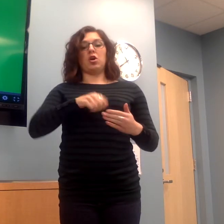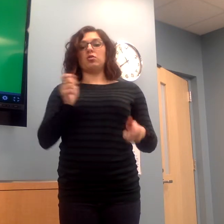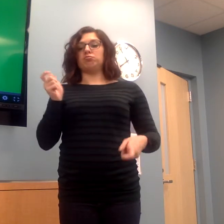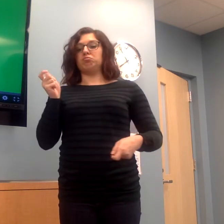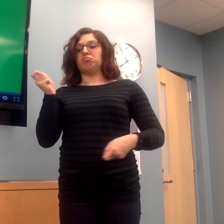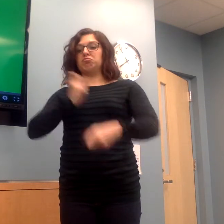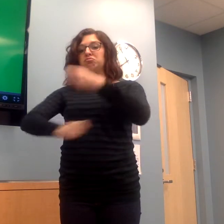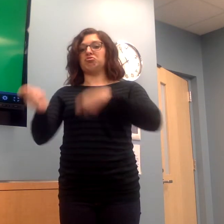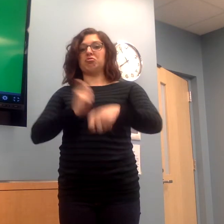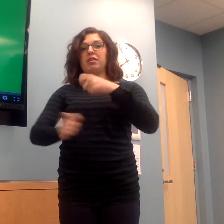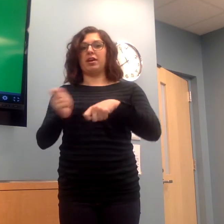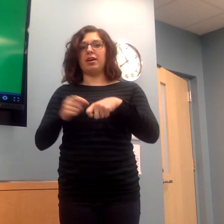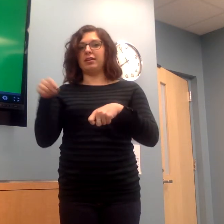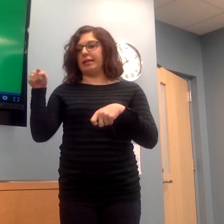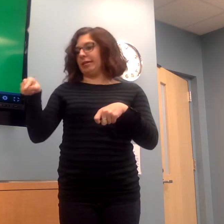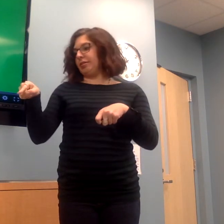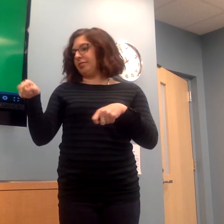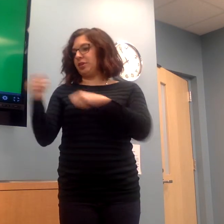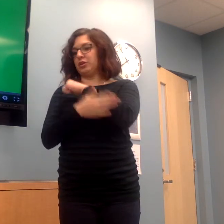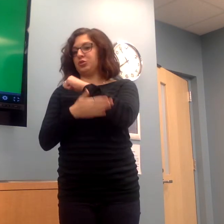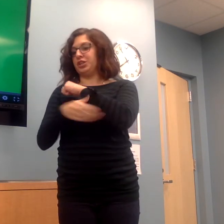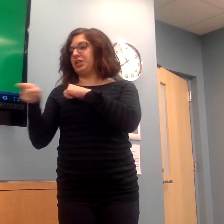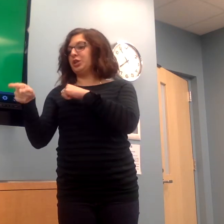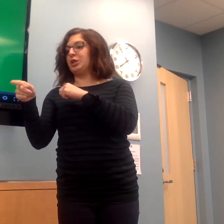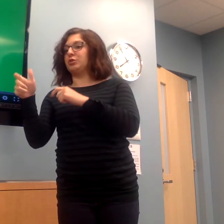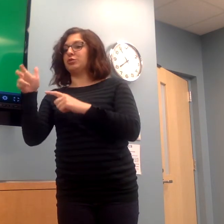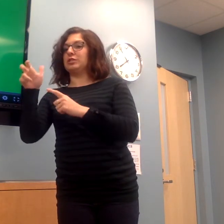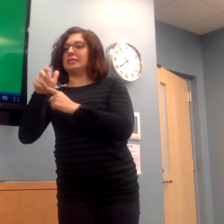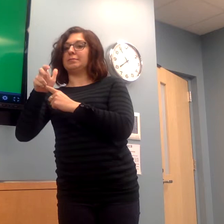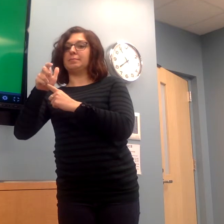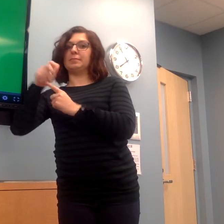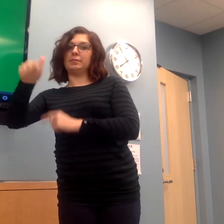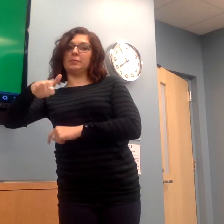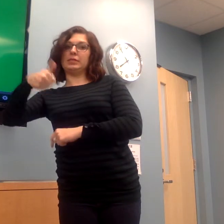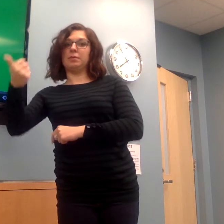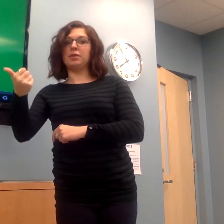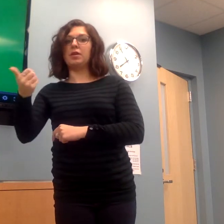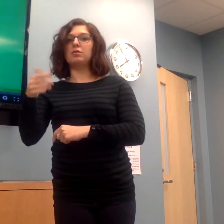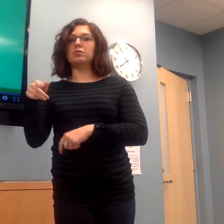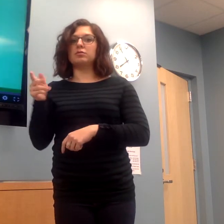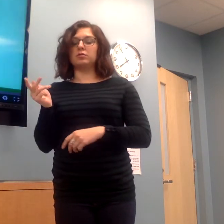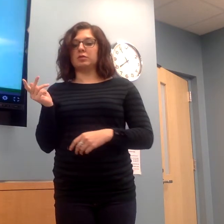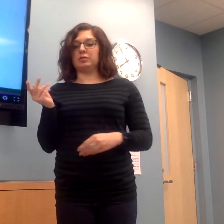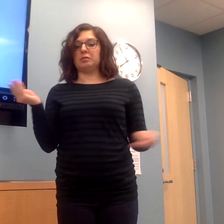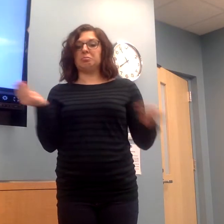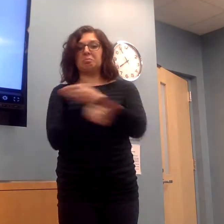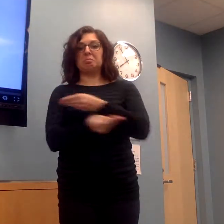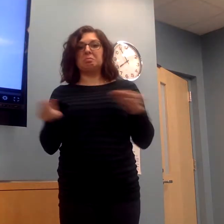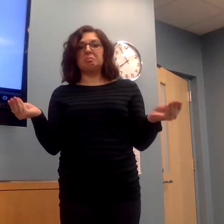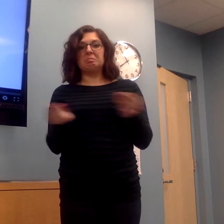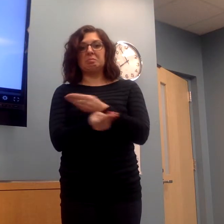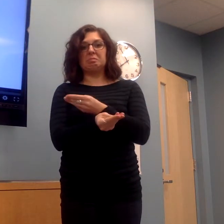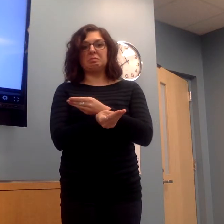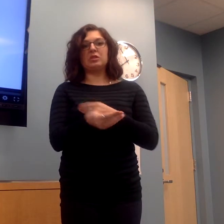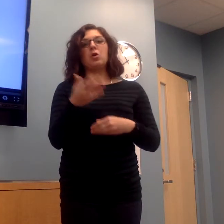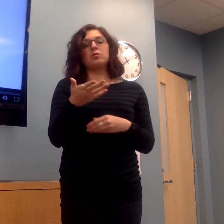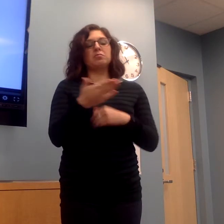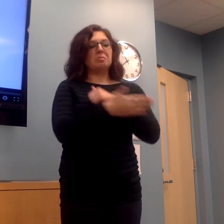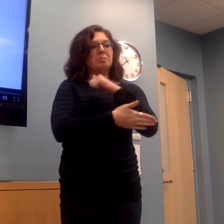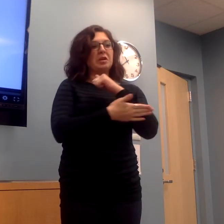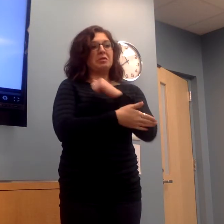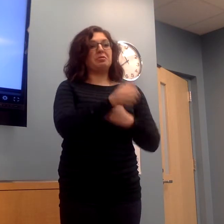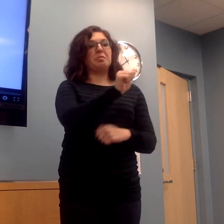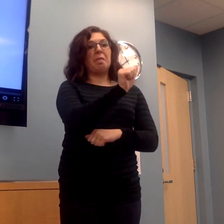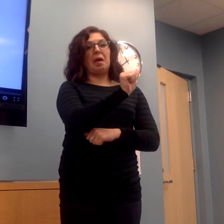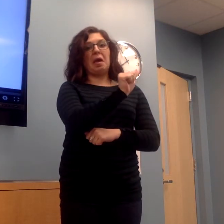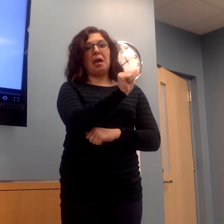purchased items where they had an absolute disadvantage in production, they'd be better off. So if country A could produce food using less